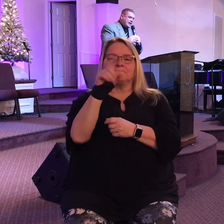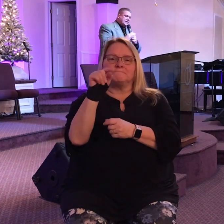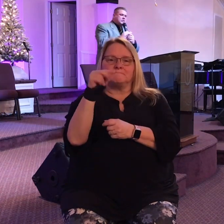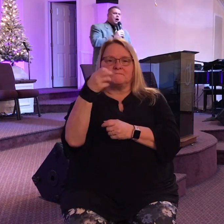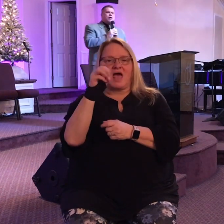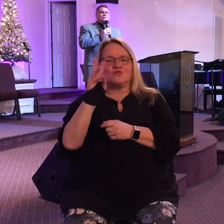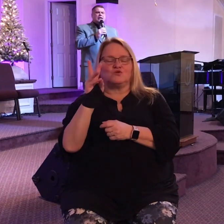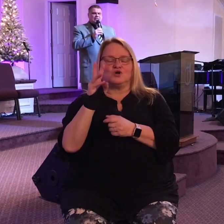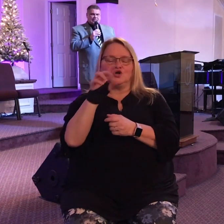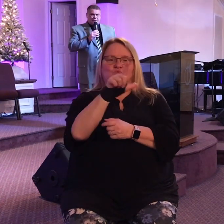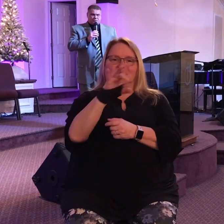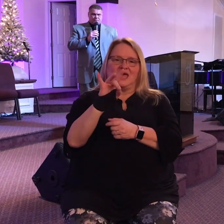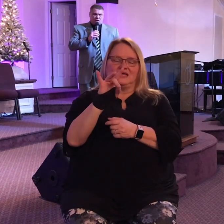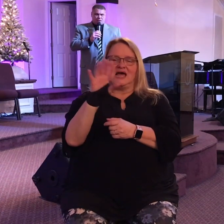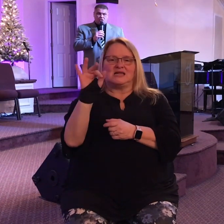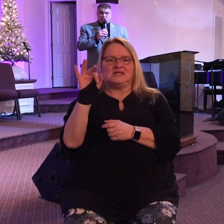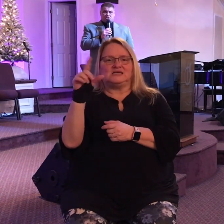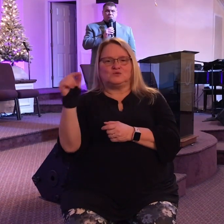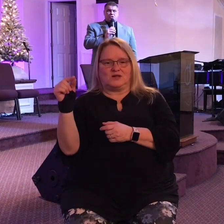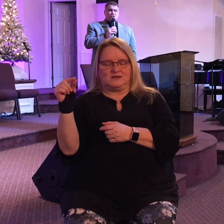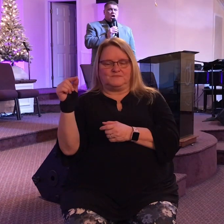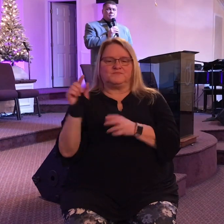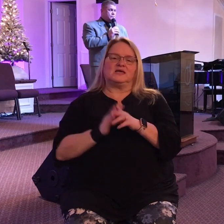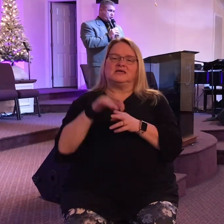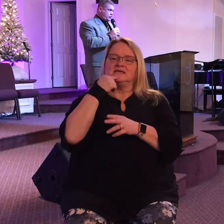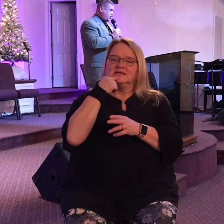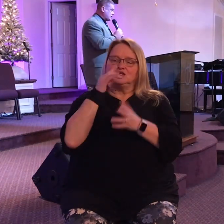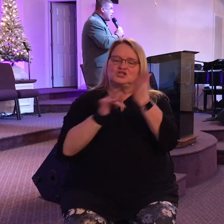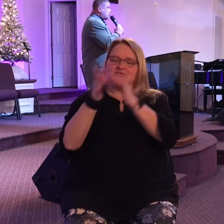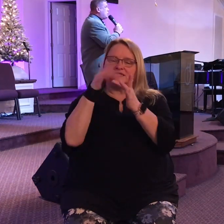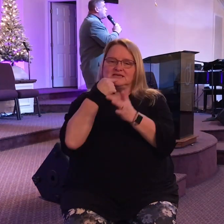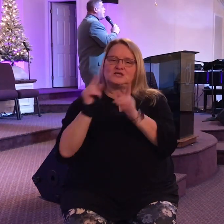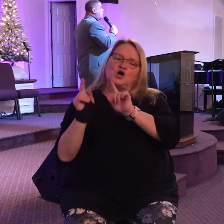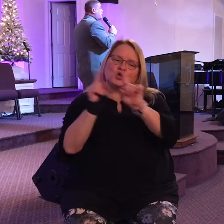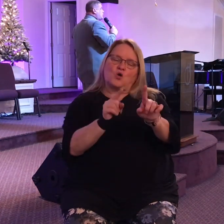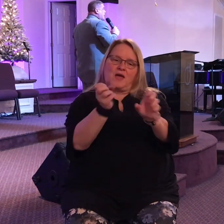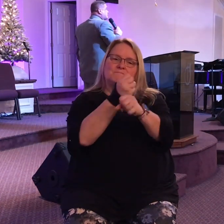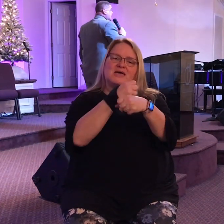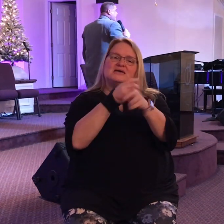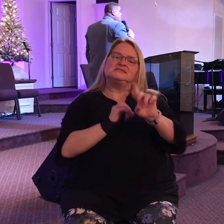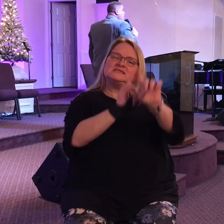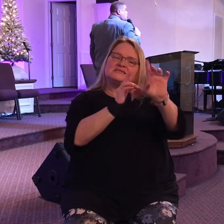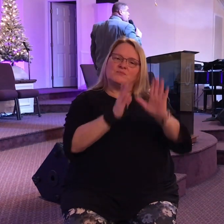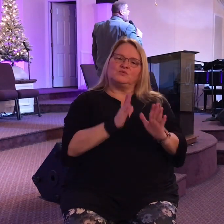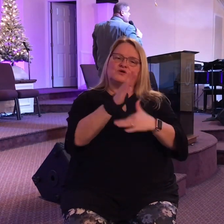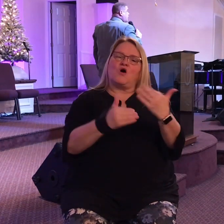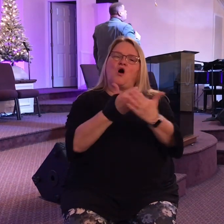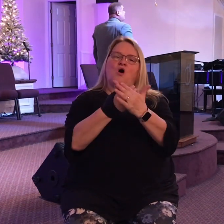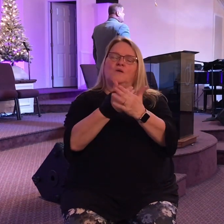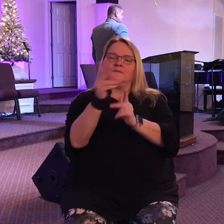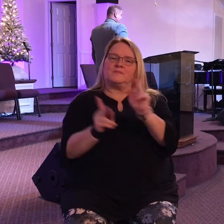and 20, he says, go and make disciples of all the nations. This is what the job of the church is. You didn't know it when you got saved, but you